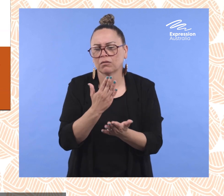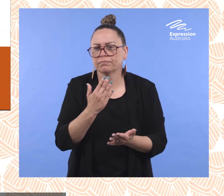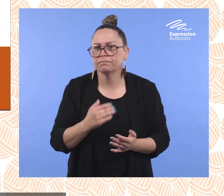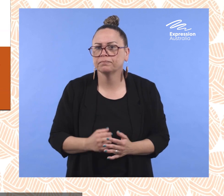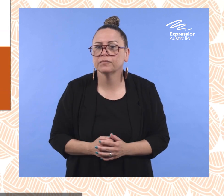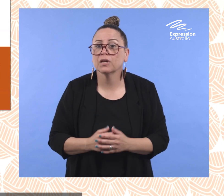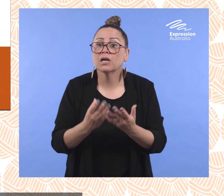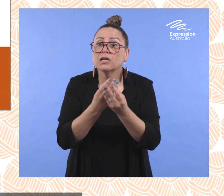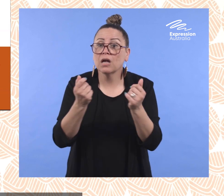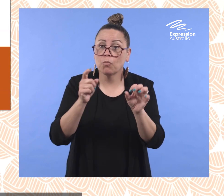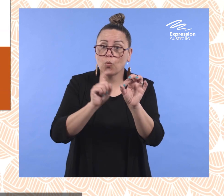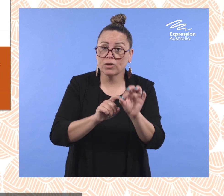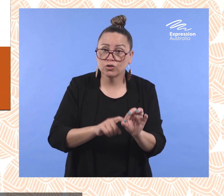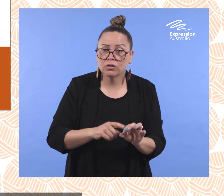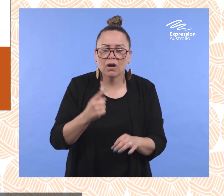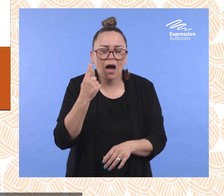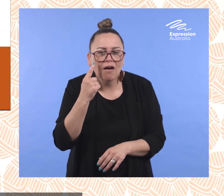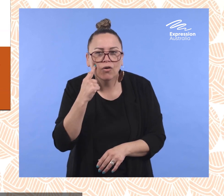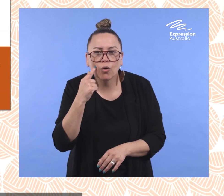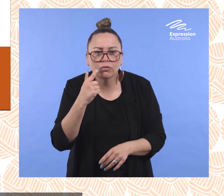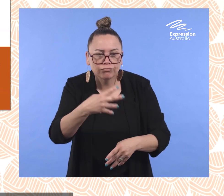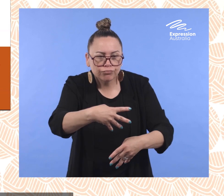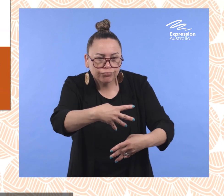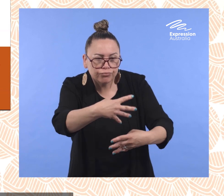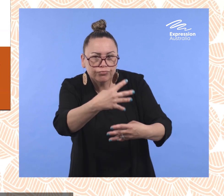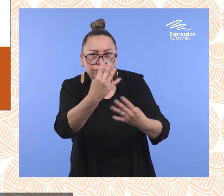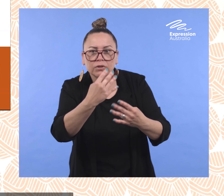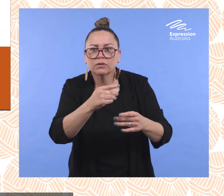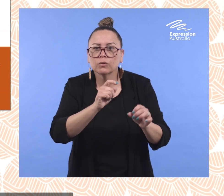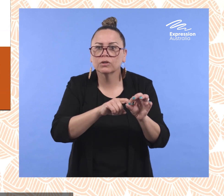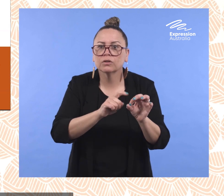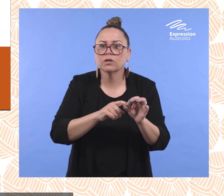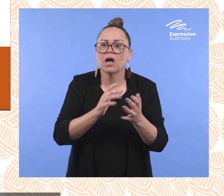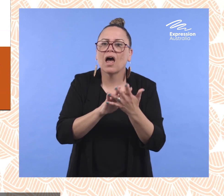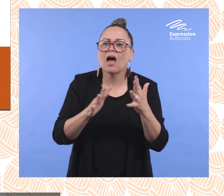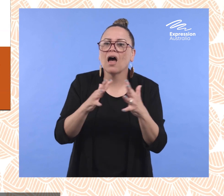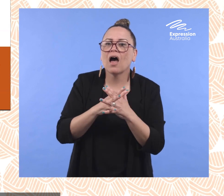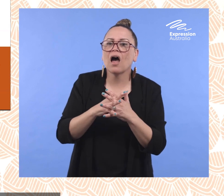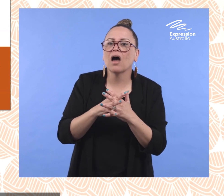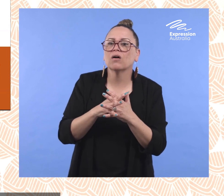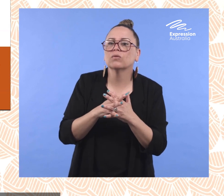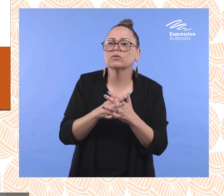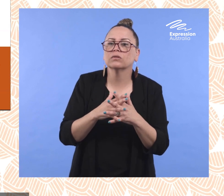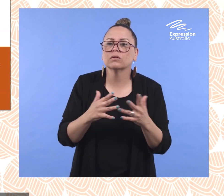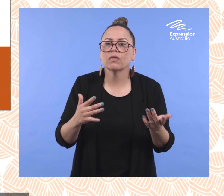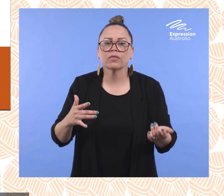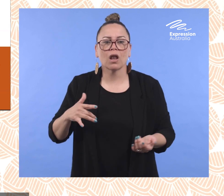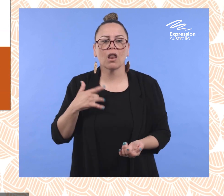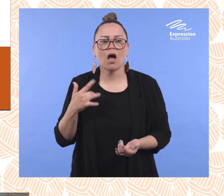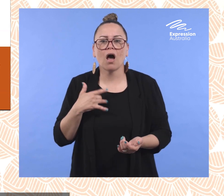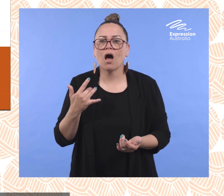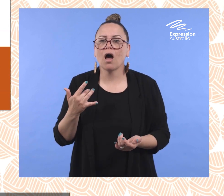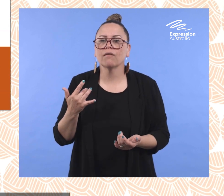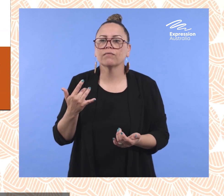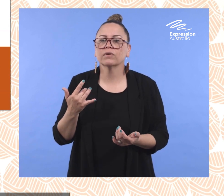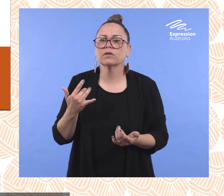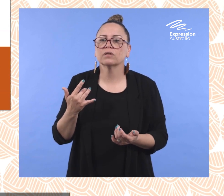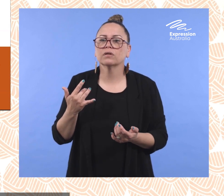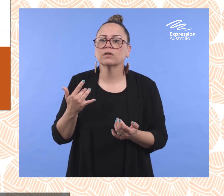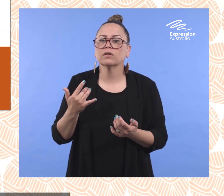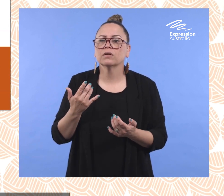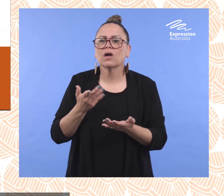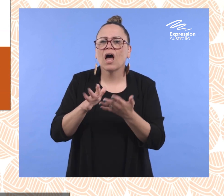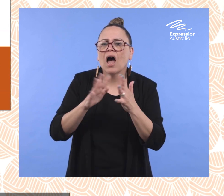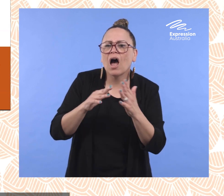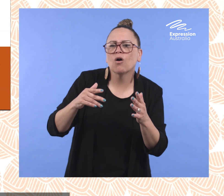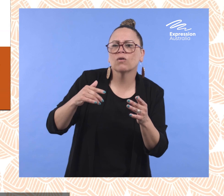So there's some questions I'll just go to now, Aunty Munya. How can the lies be counted? Is it worth fact-checking people or just leave